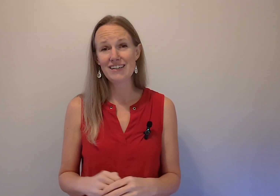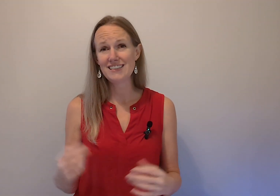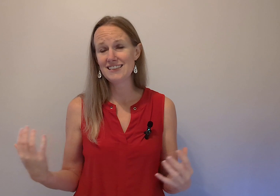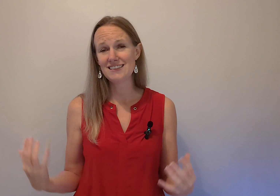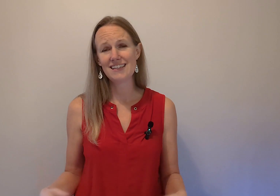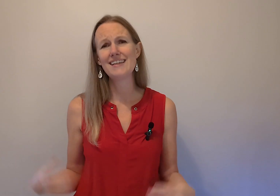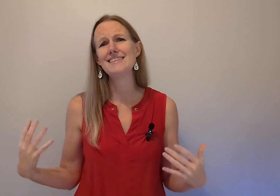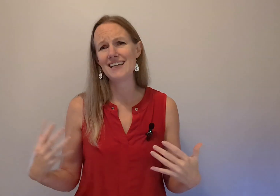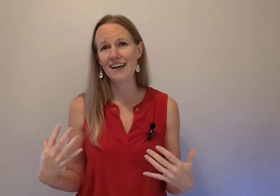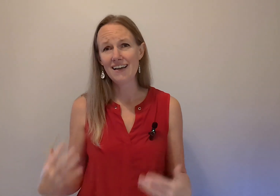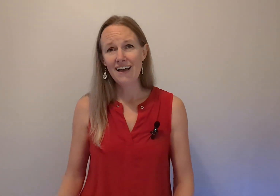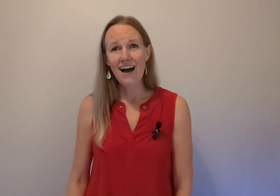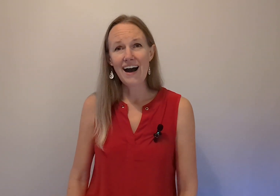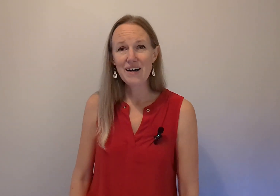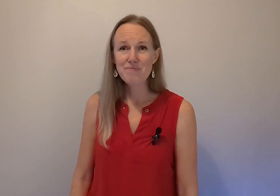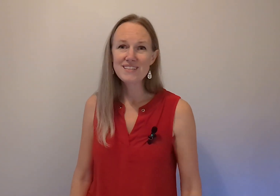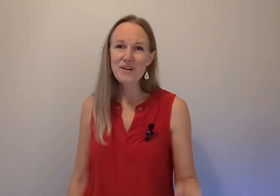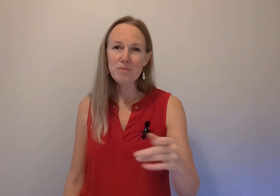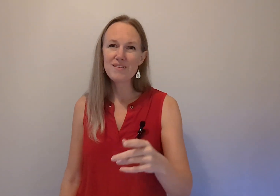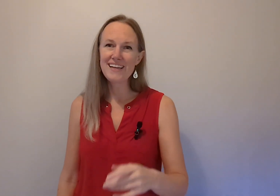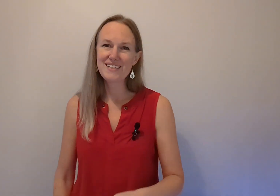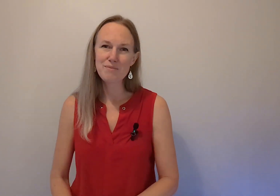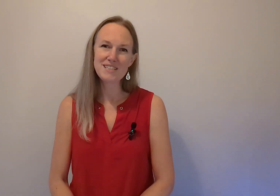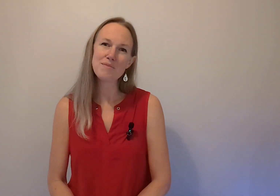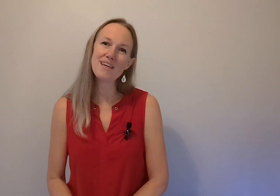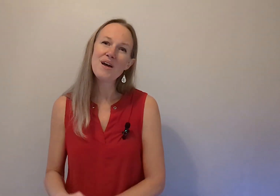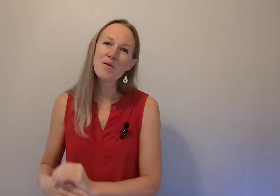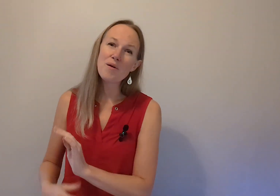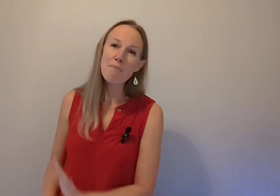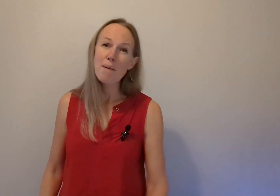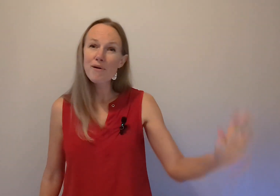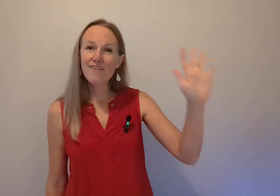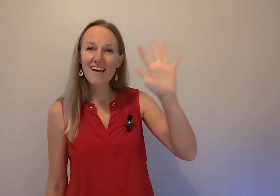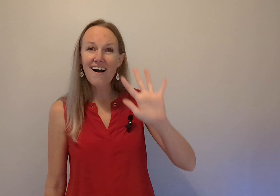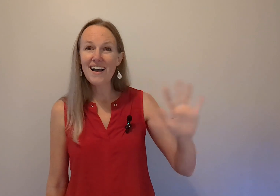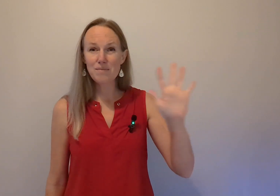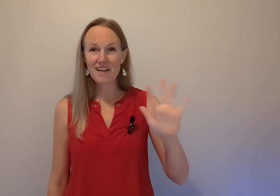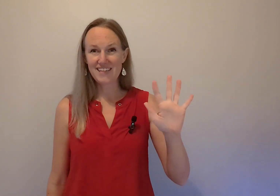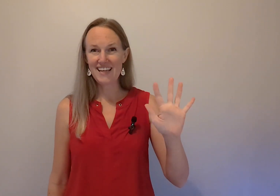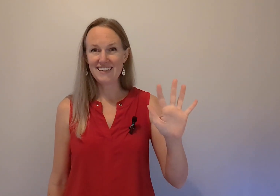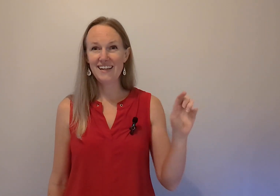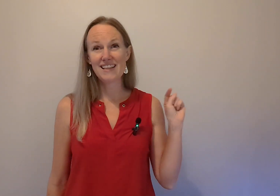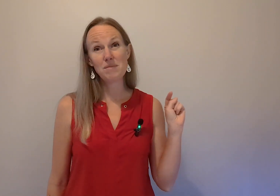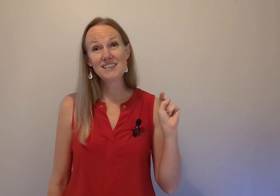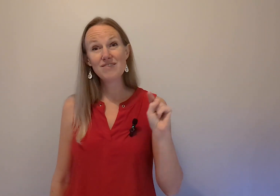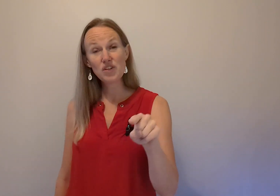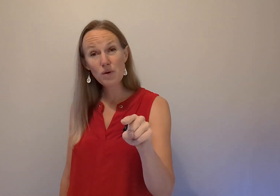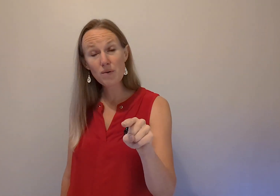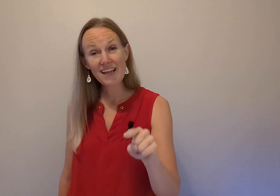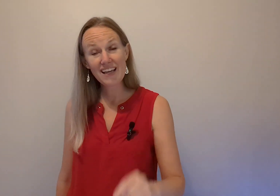It gets ya. So I hope you like it as much as me. Remember that I am left-handed. That means if you are